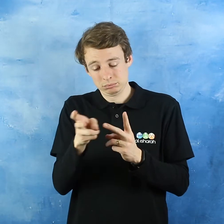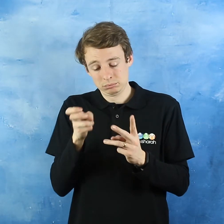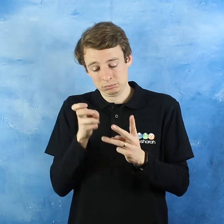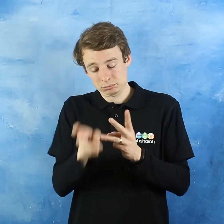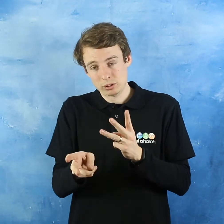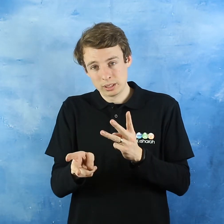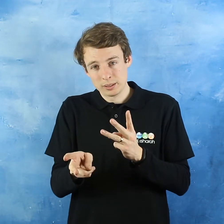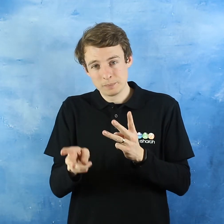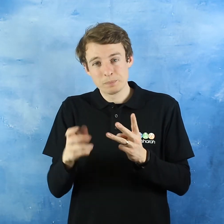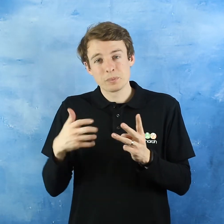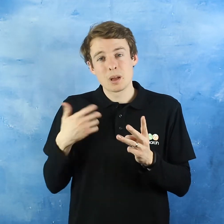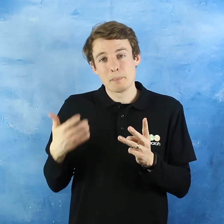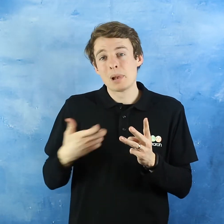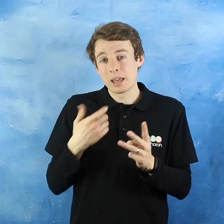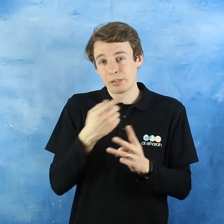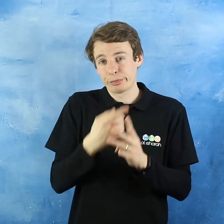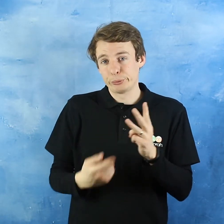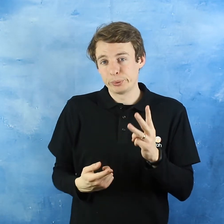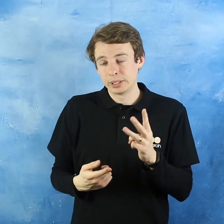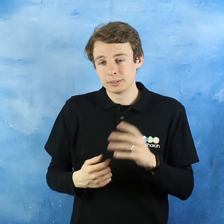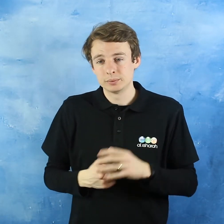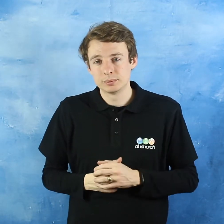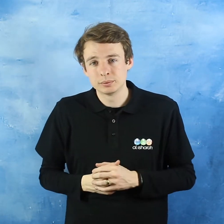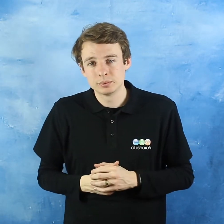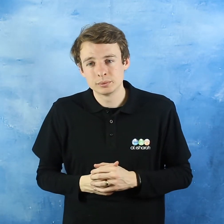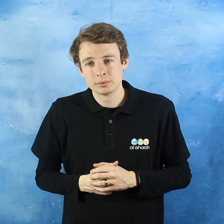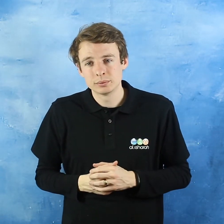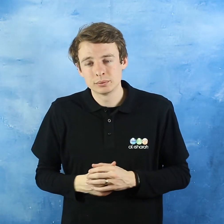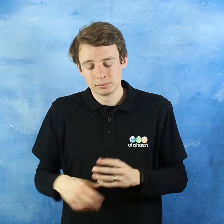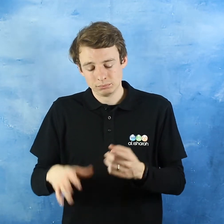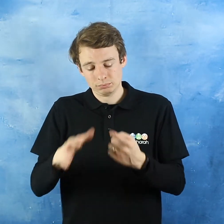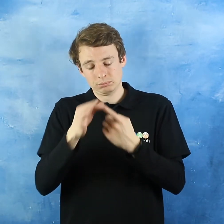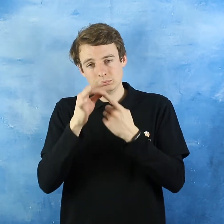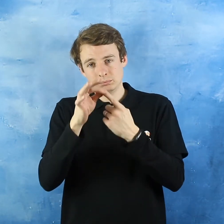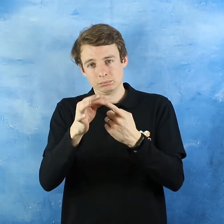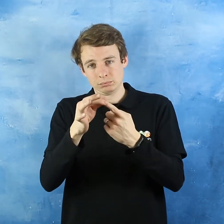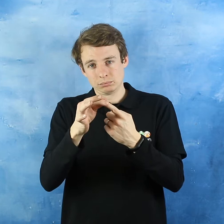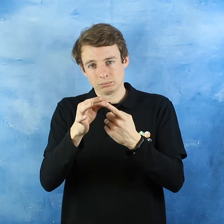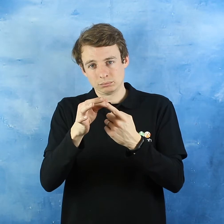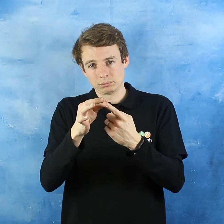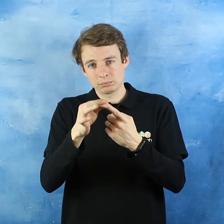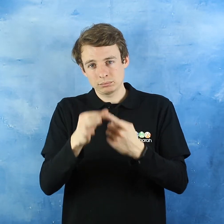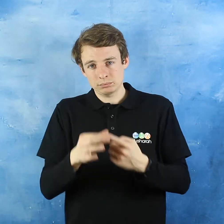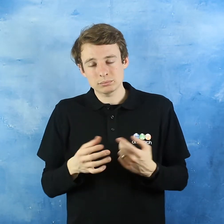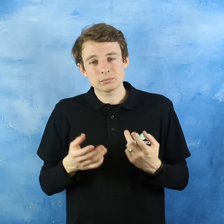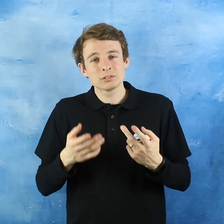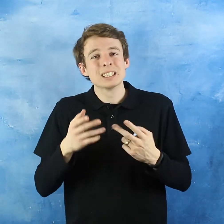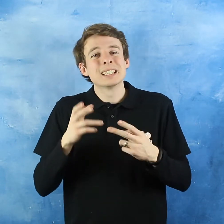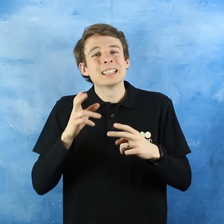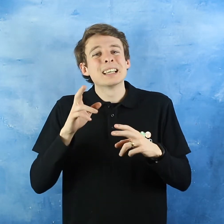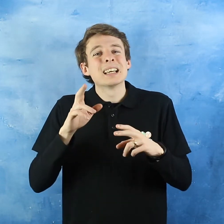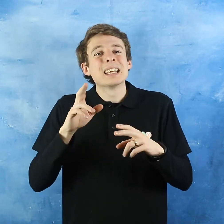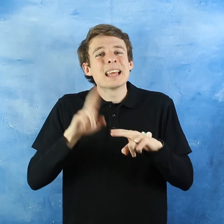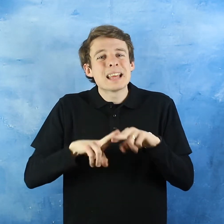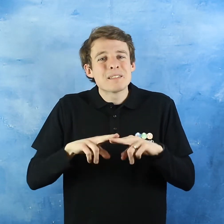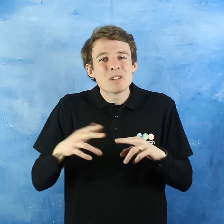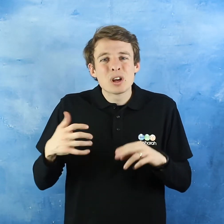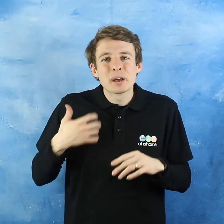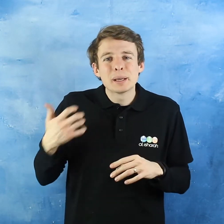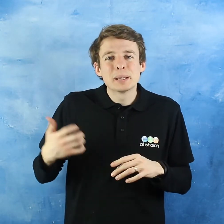akhassu shakwa an tashku Allah ila khalqi, that you make complain about Allah to the people. Look at the Muslim situation. Allah is not going to help